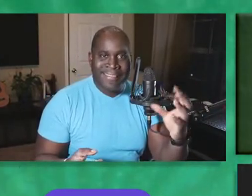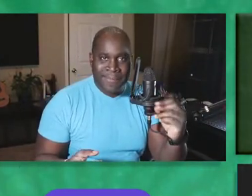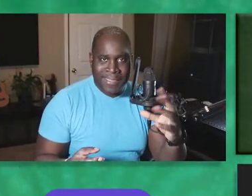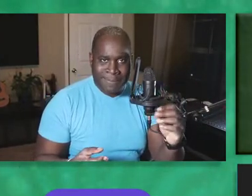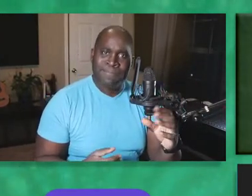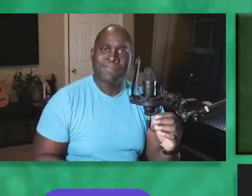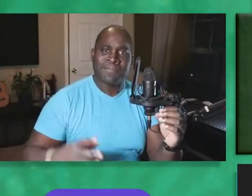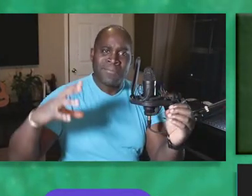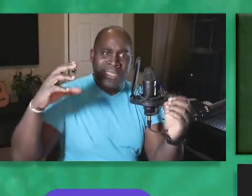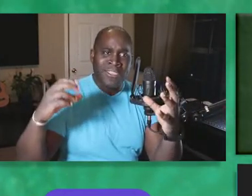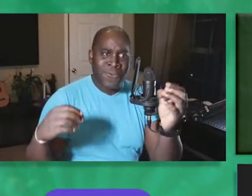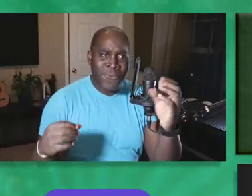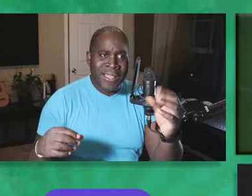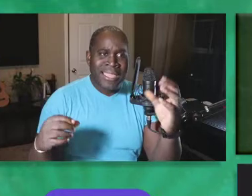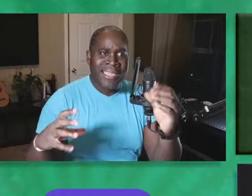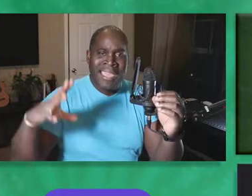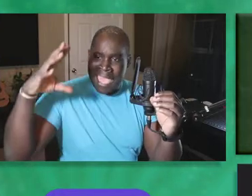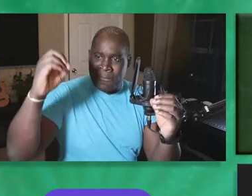someone says something,